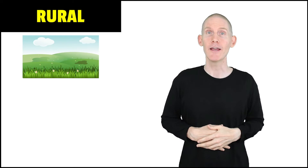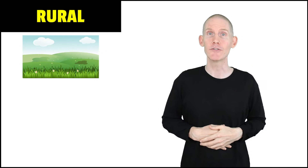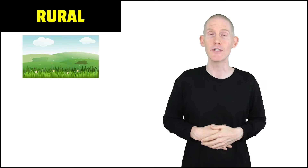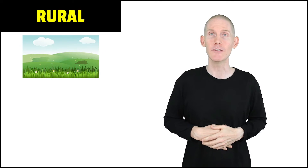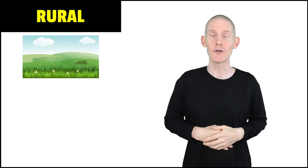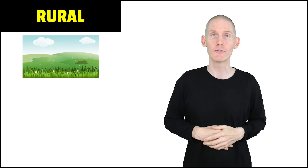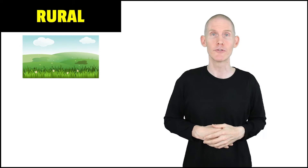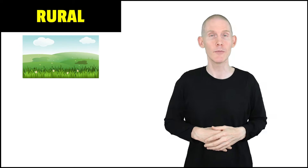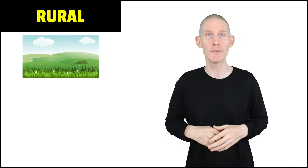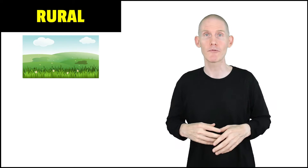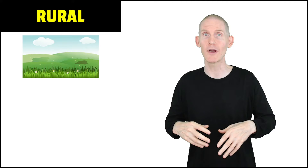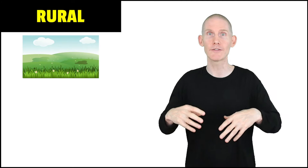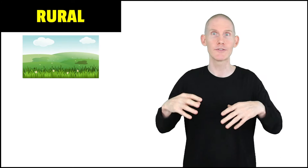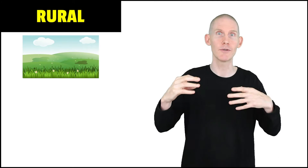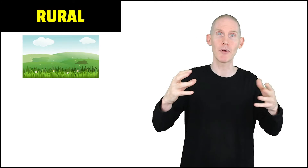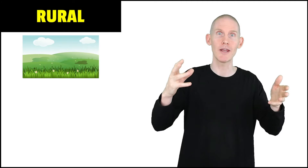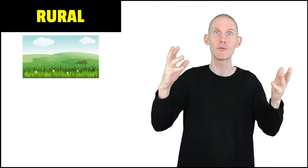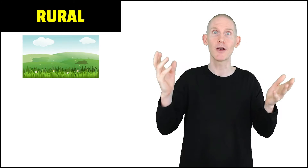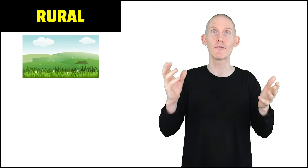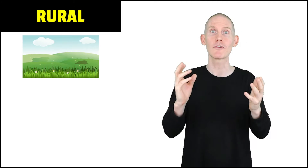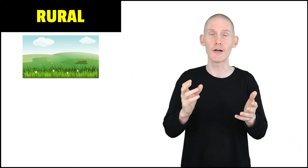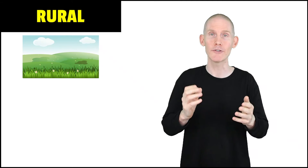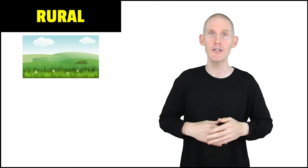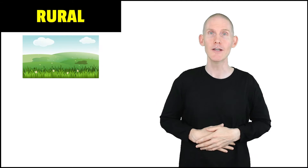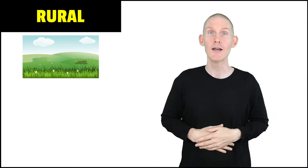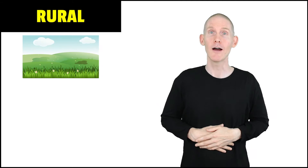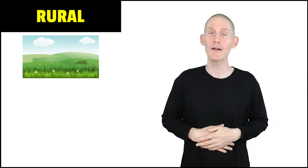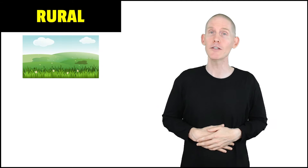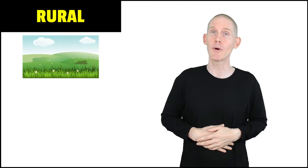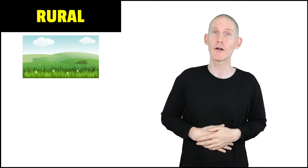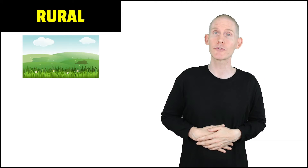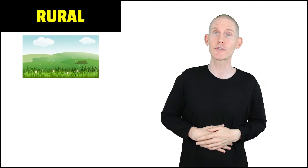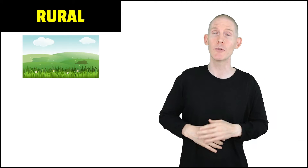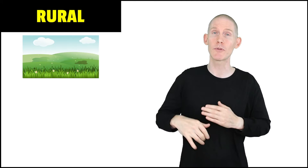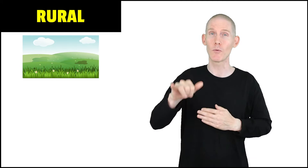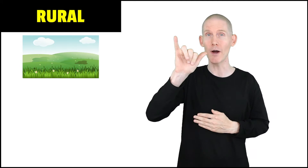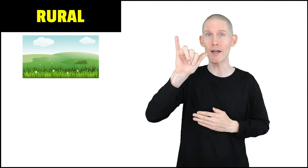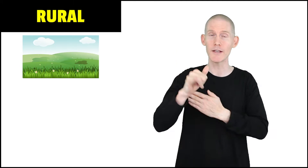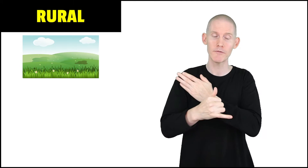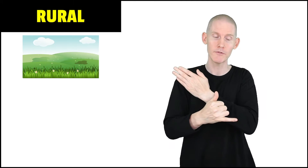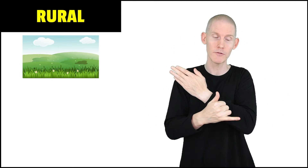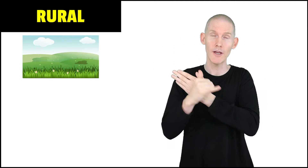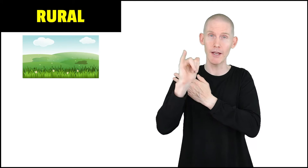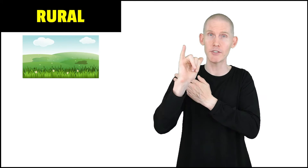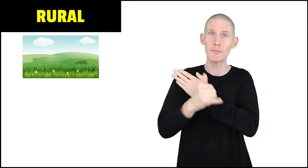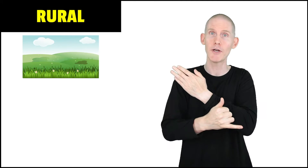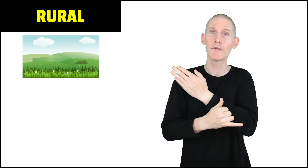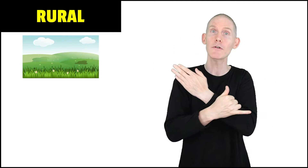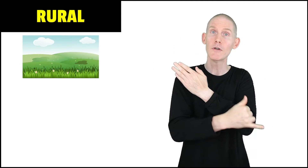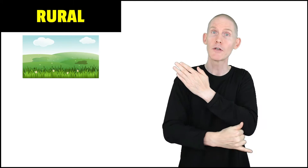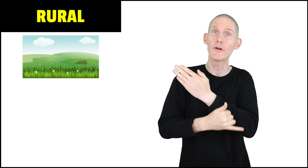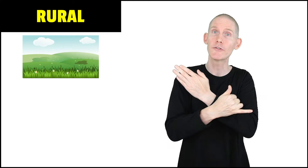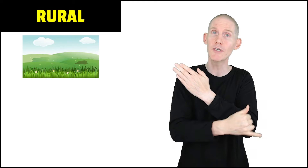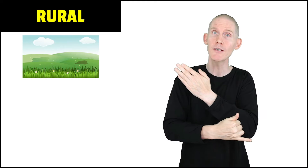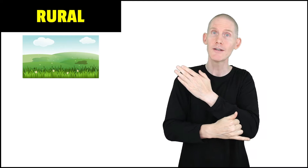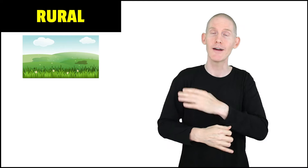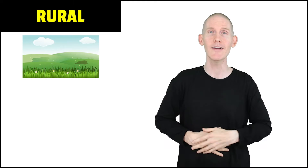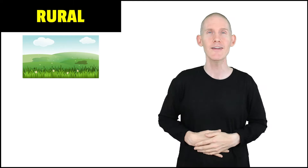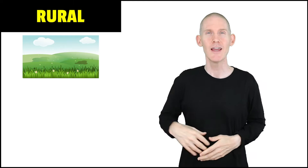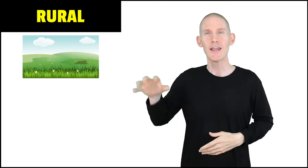in, Germany, France, Japan, whatever the country. You might also see with the Y hand shape down there, country. Here